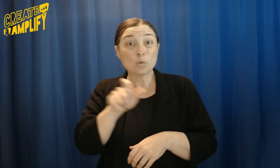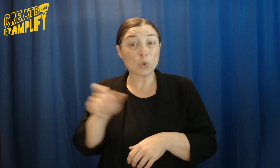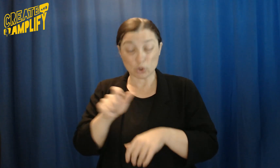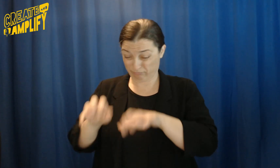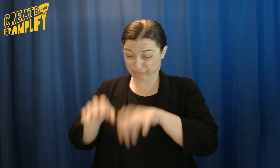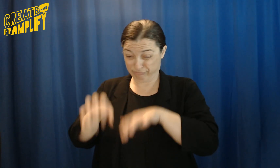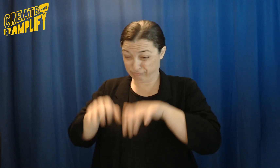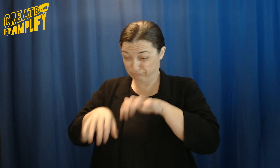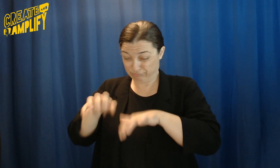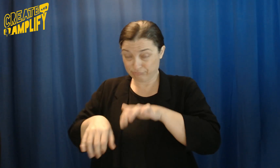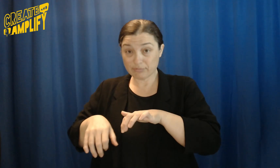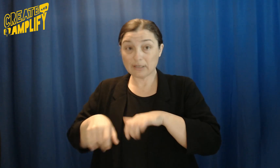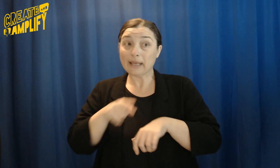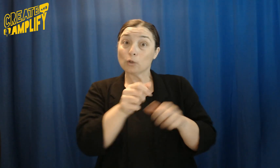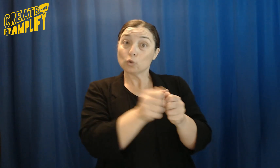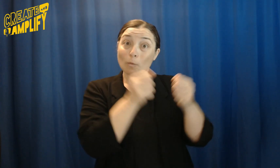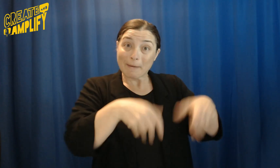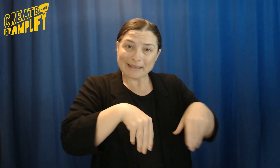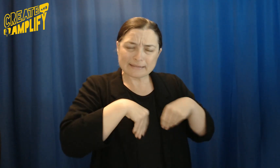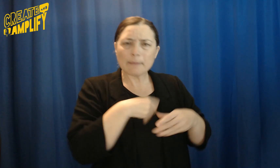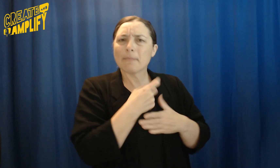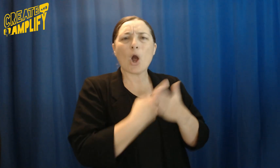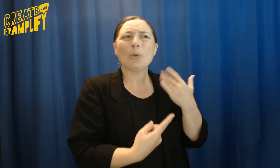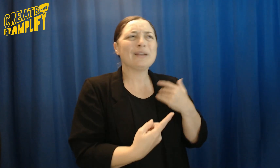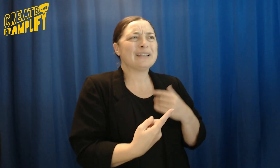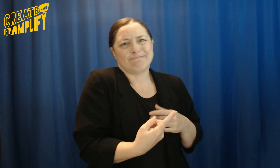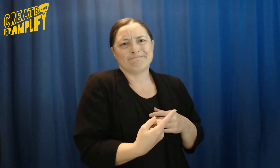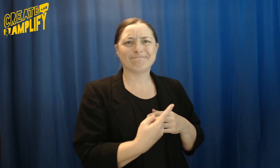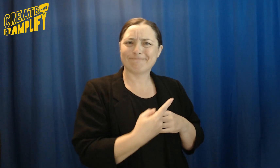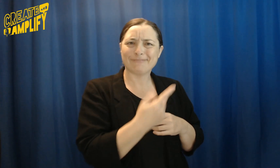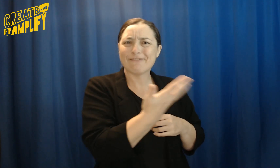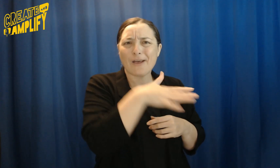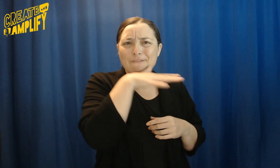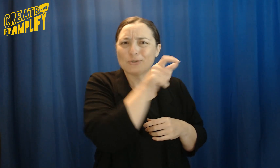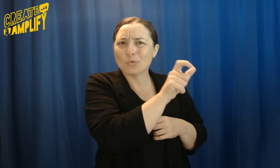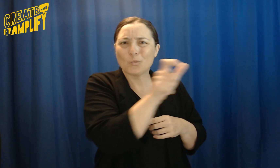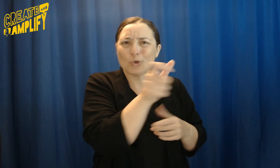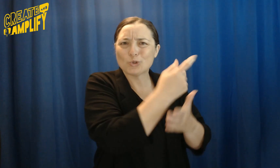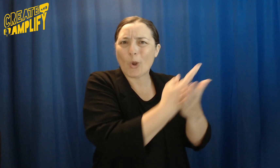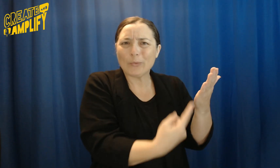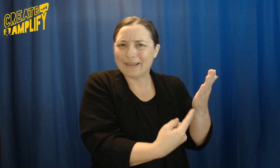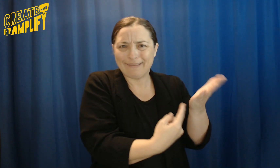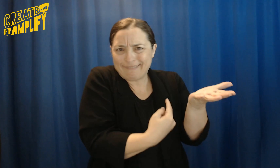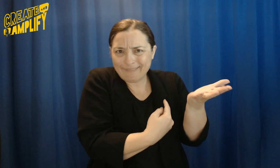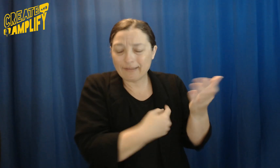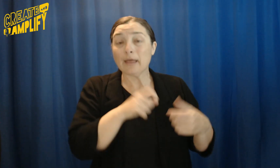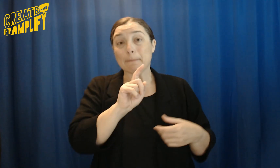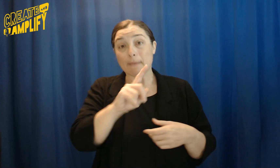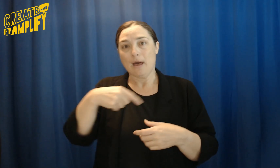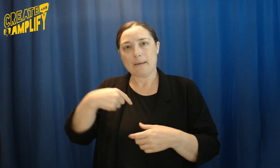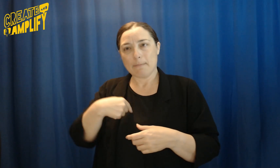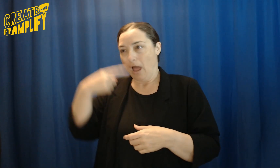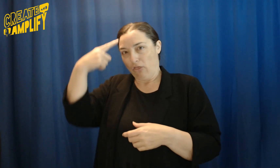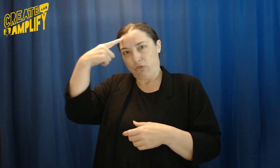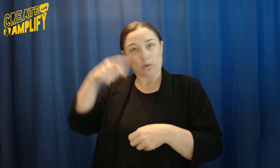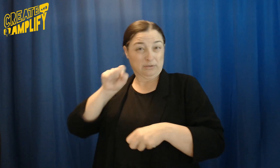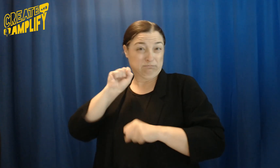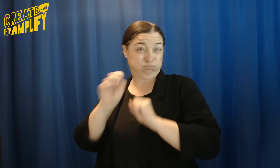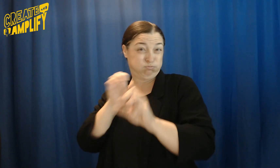to 800 words max, but I feel like I needed to process all of my thoughts, and I do that by getting them out of my body and putting them